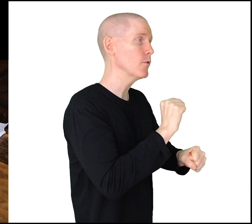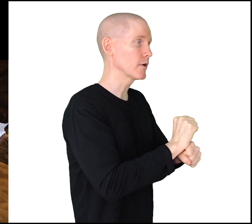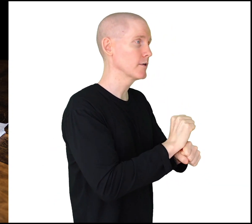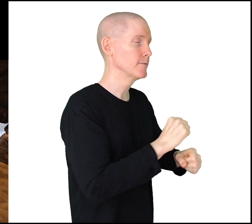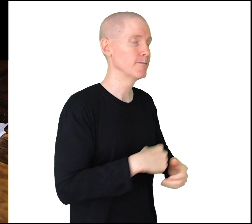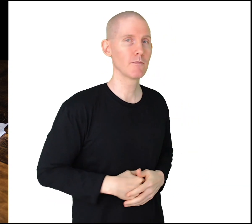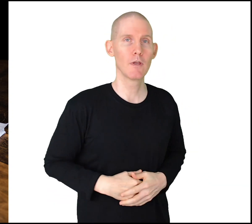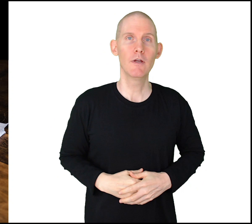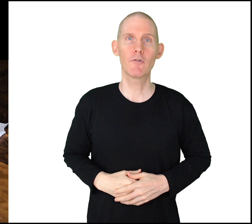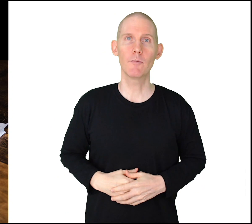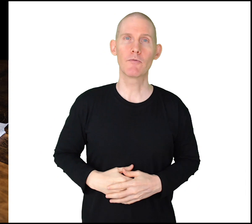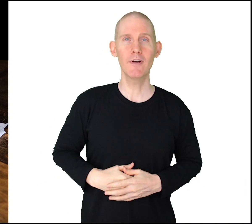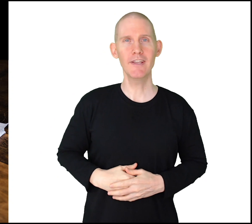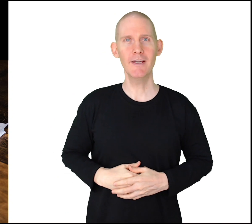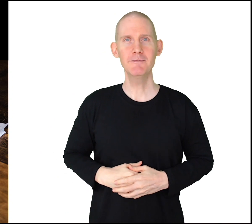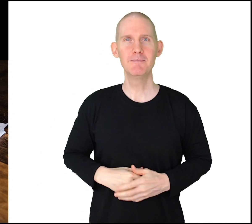Homework. From the front again.